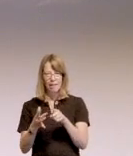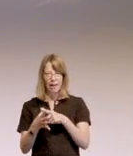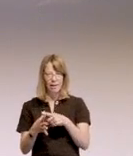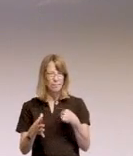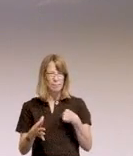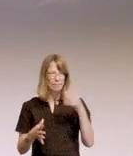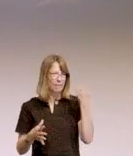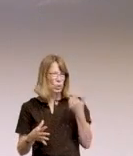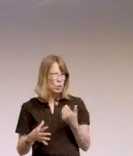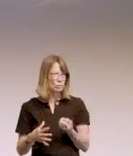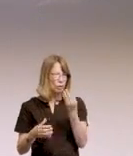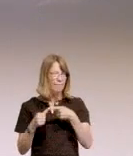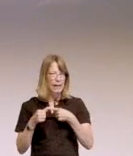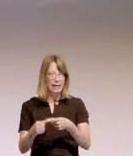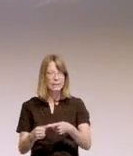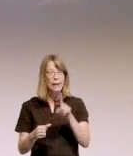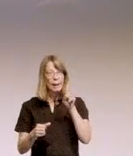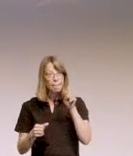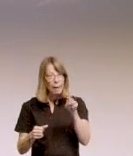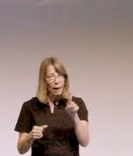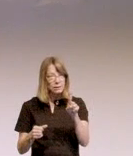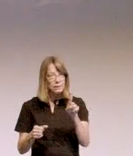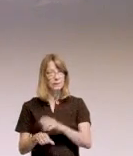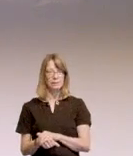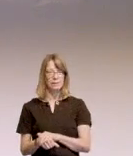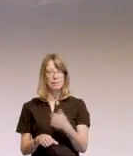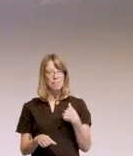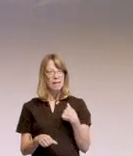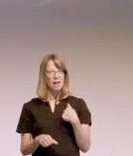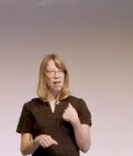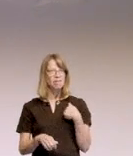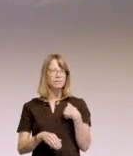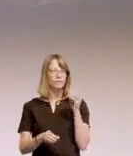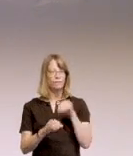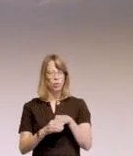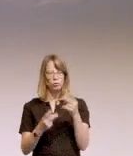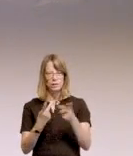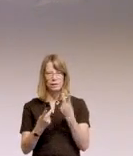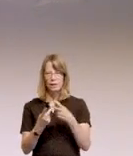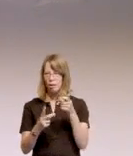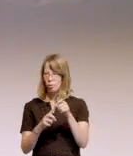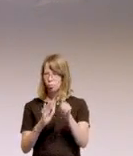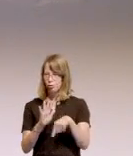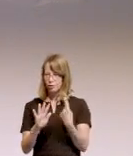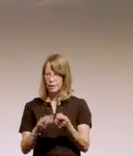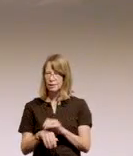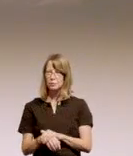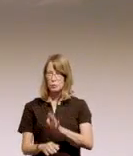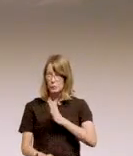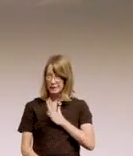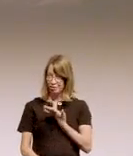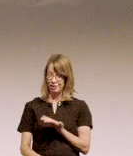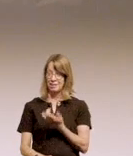answer. However, since being accepted, I've rolled on to another project, and it's been quite interesting.